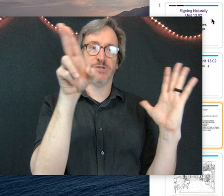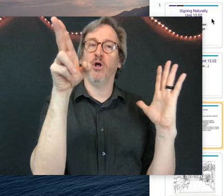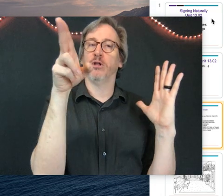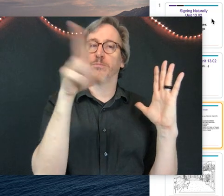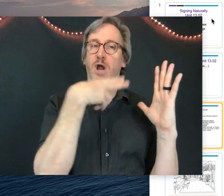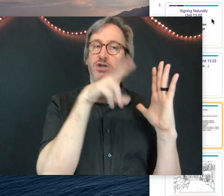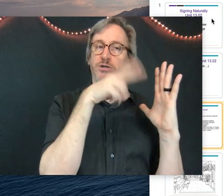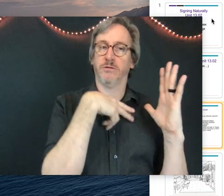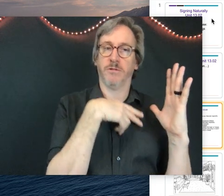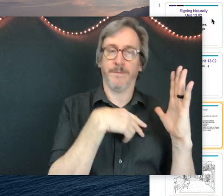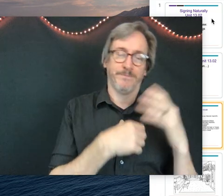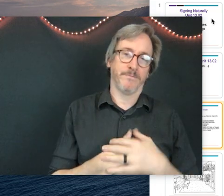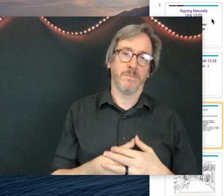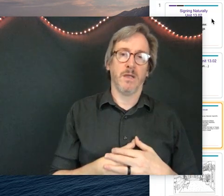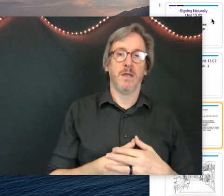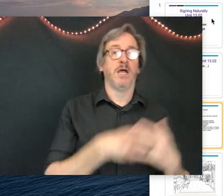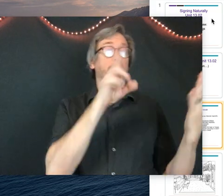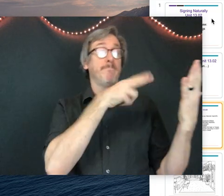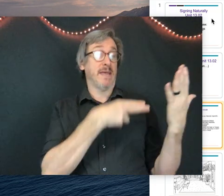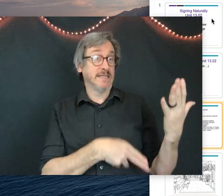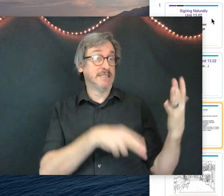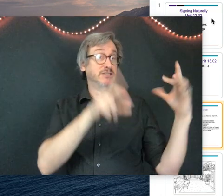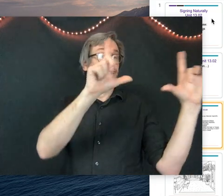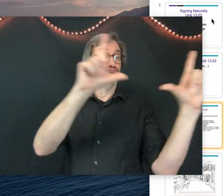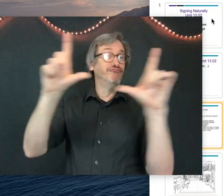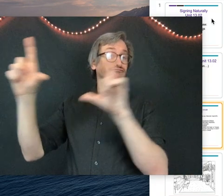that's a smaller brush.